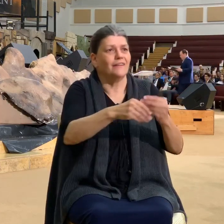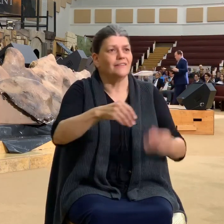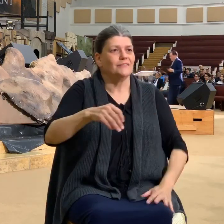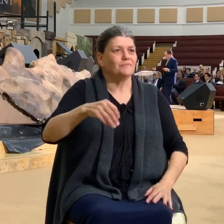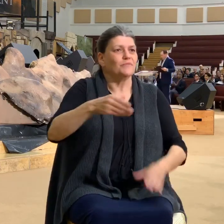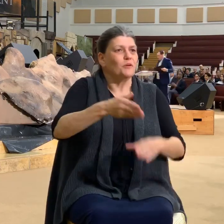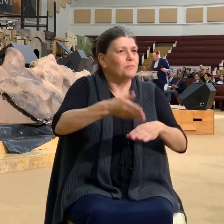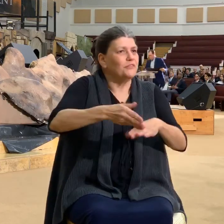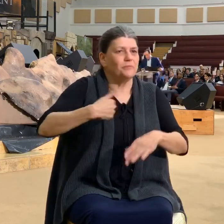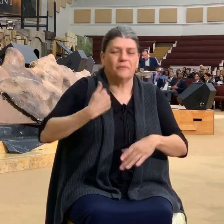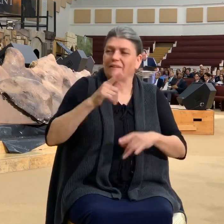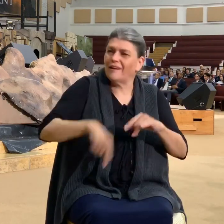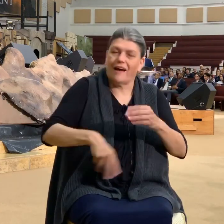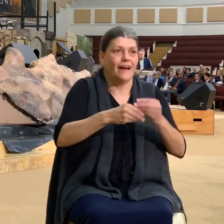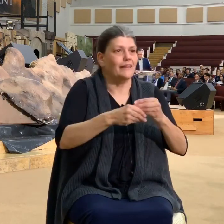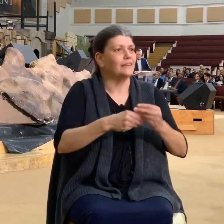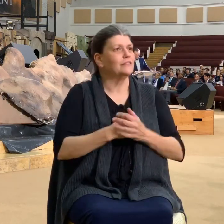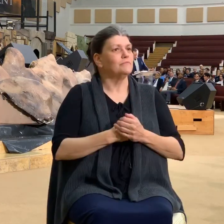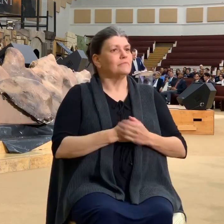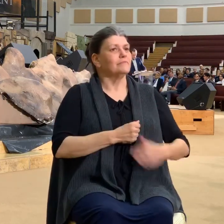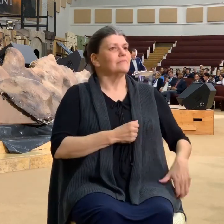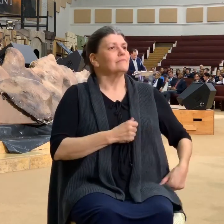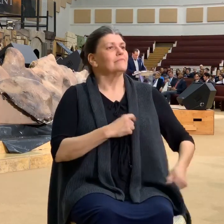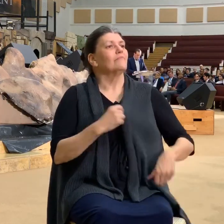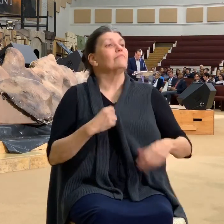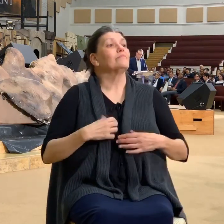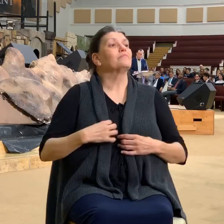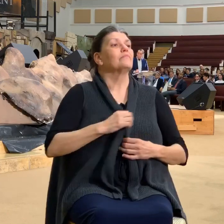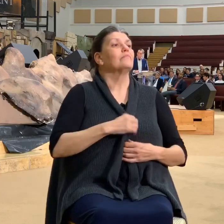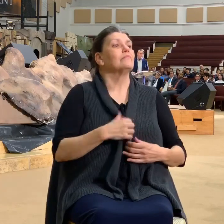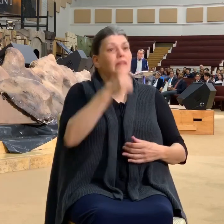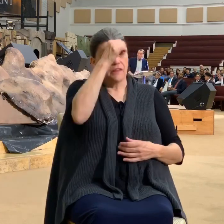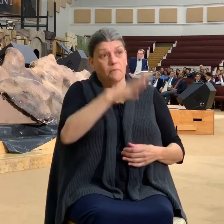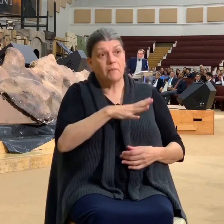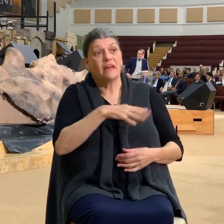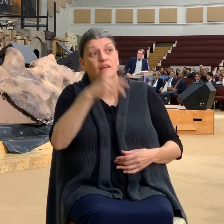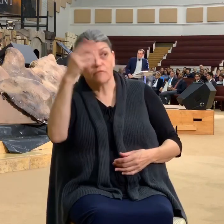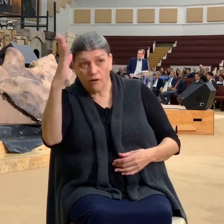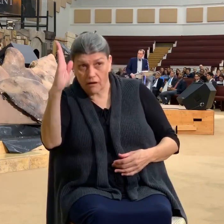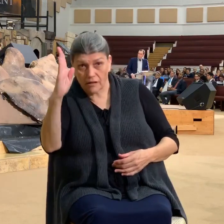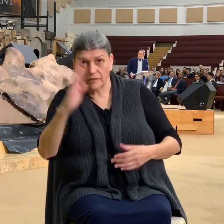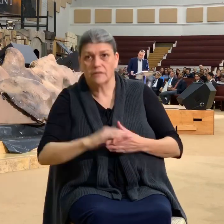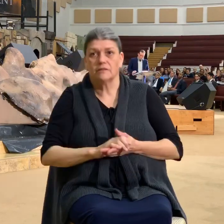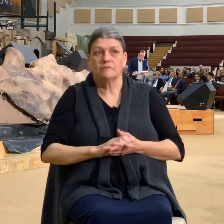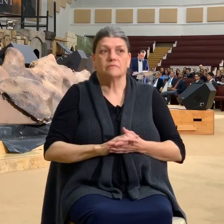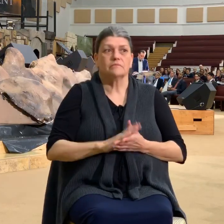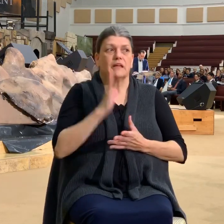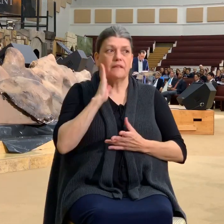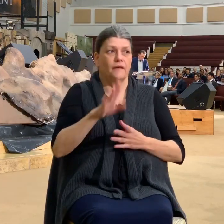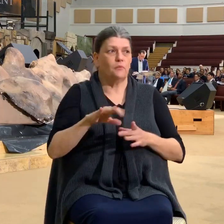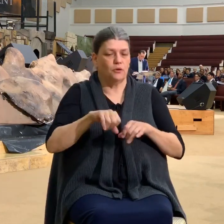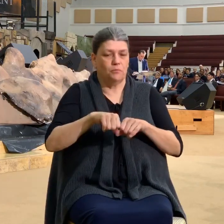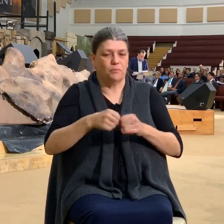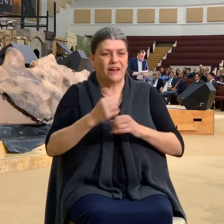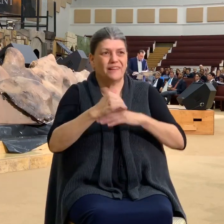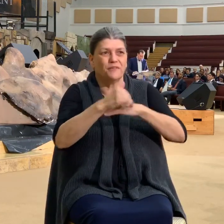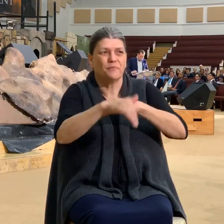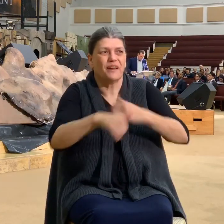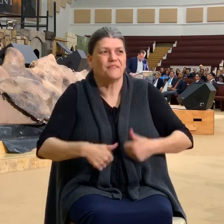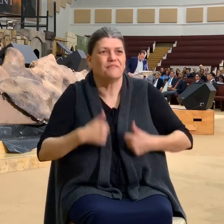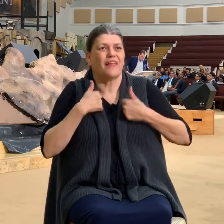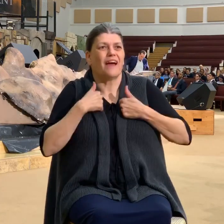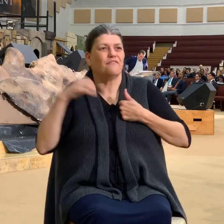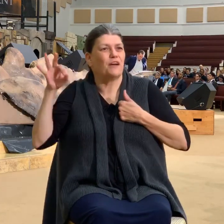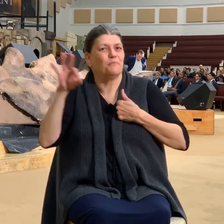I just want to say I thank God for men of God that will break the bread of life and